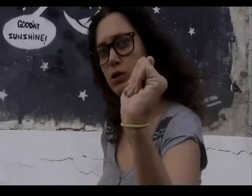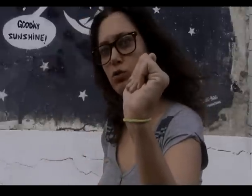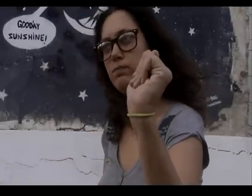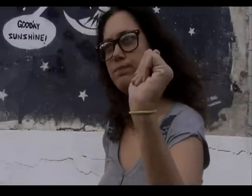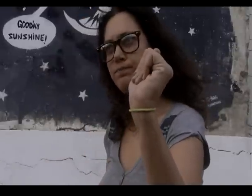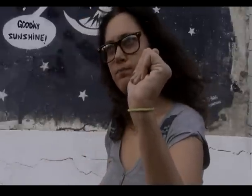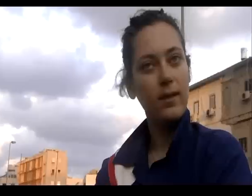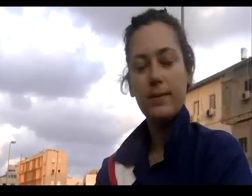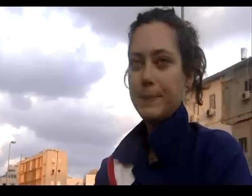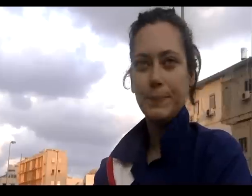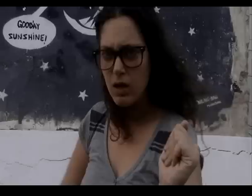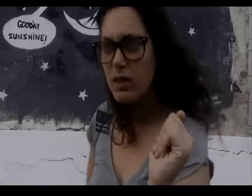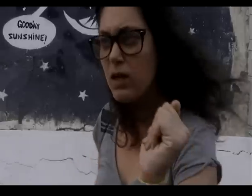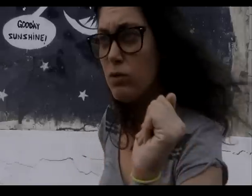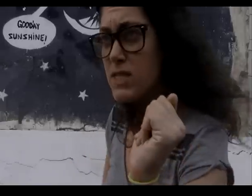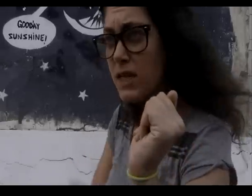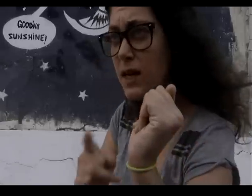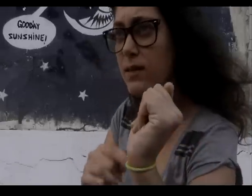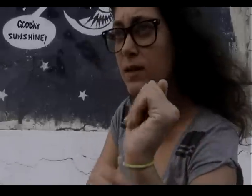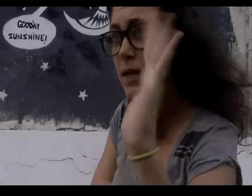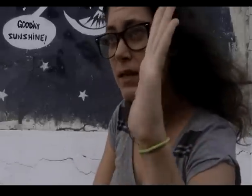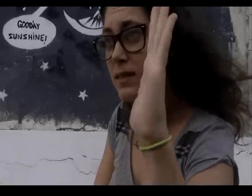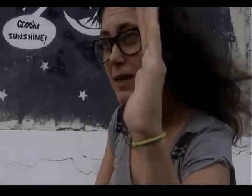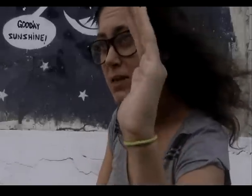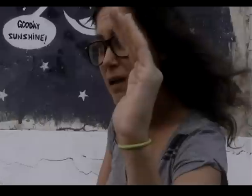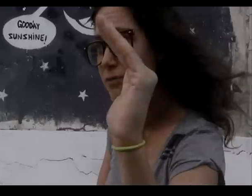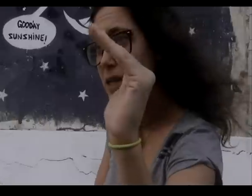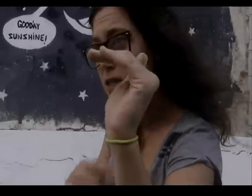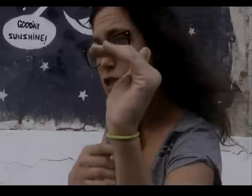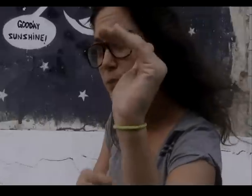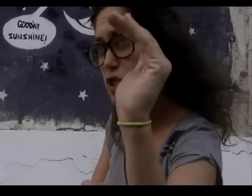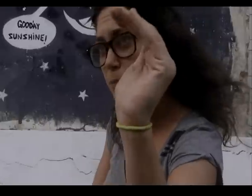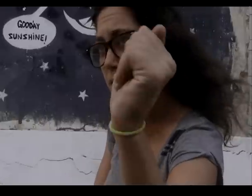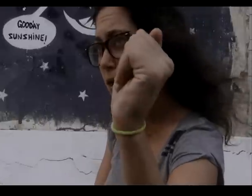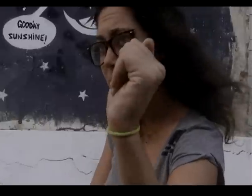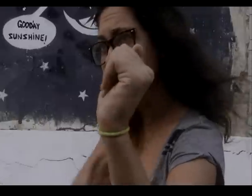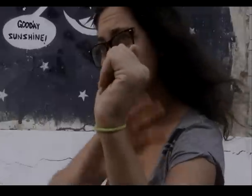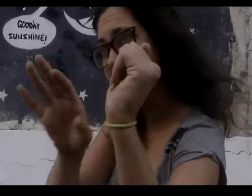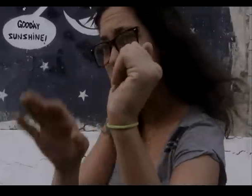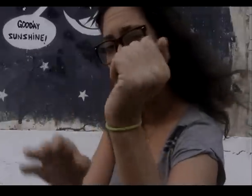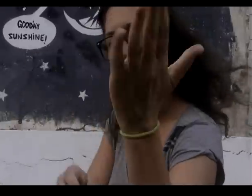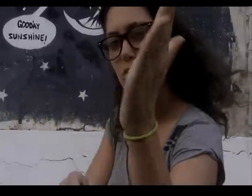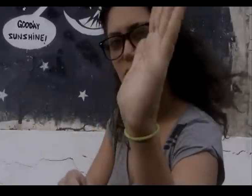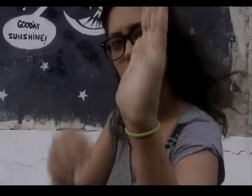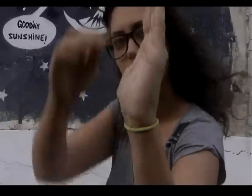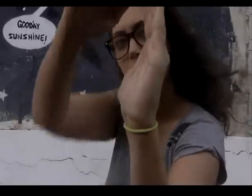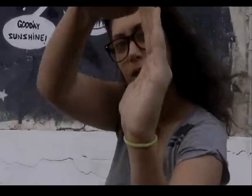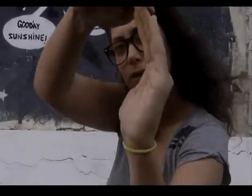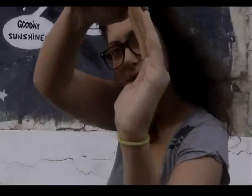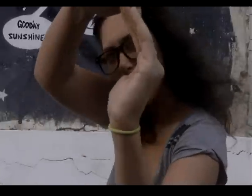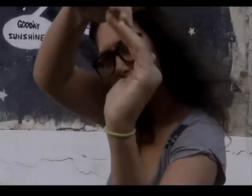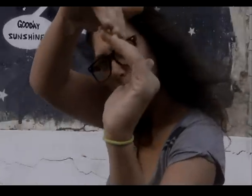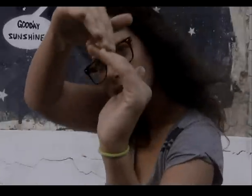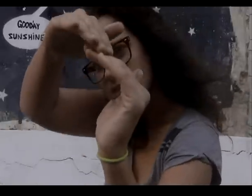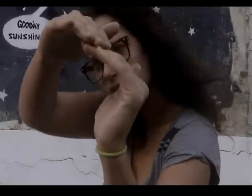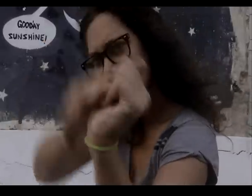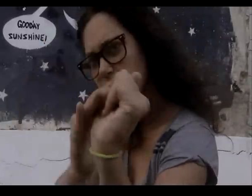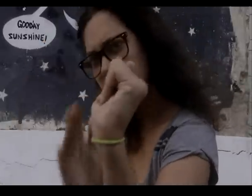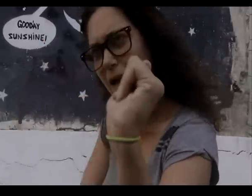you. I tell you a secret. Time travel, it is possible, but it kills you. You look, the time folds, yes? Time